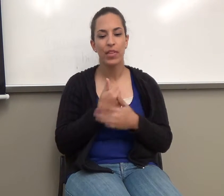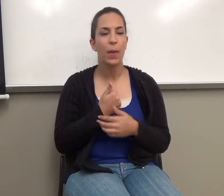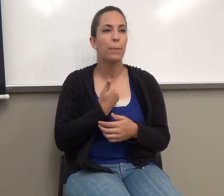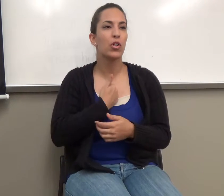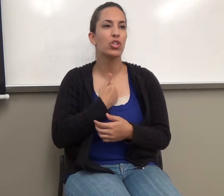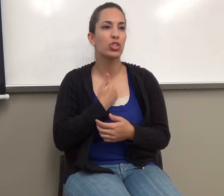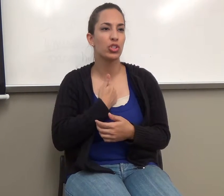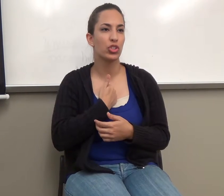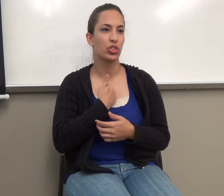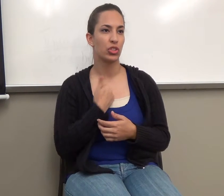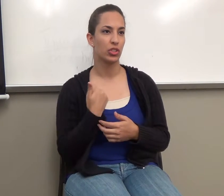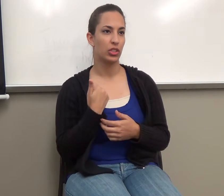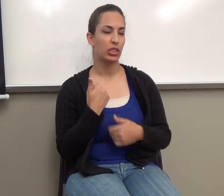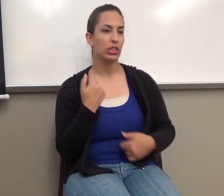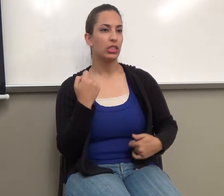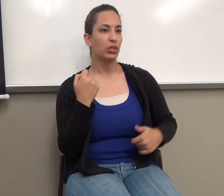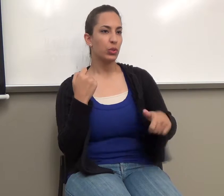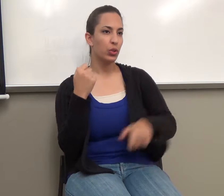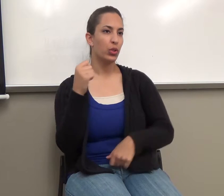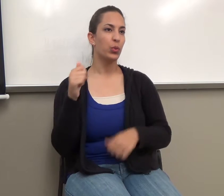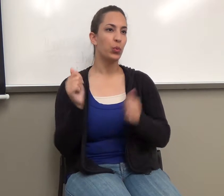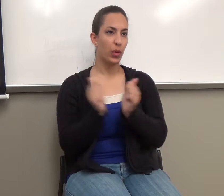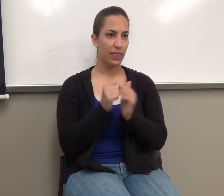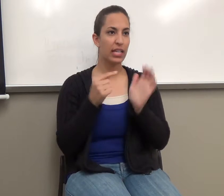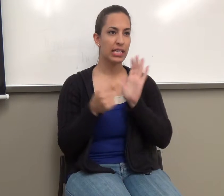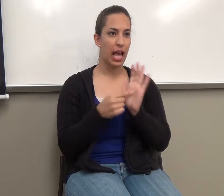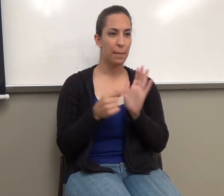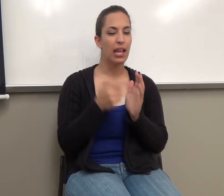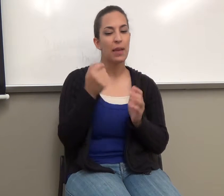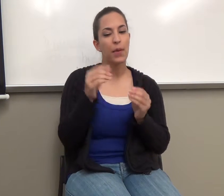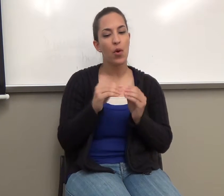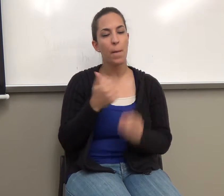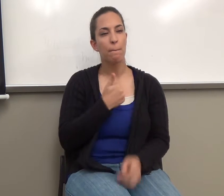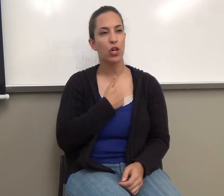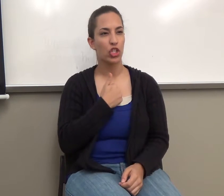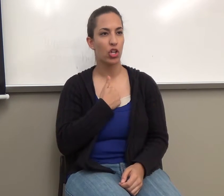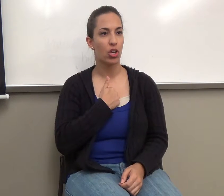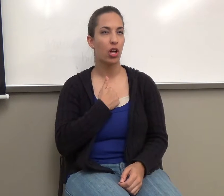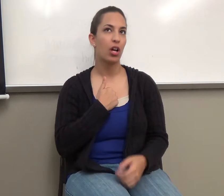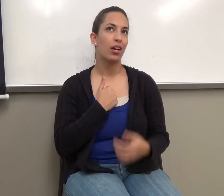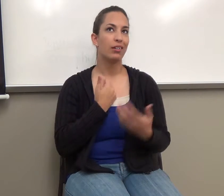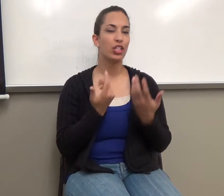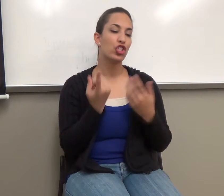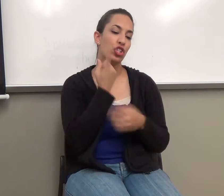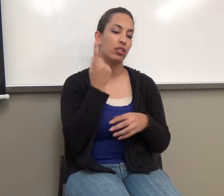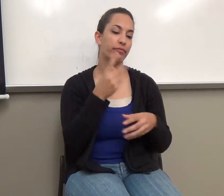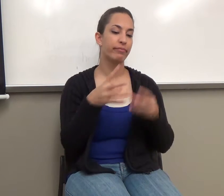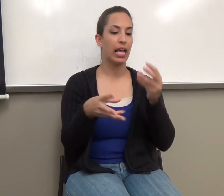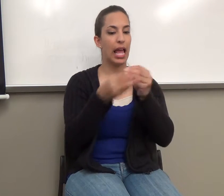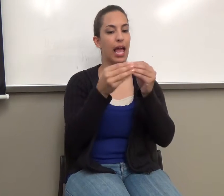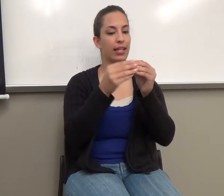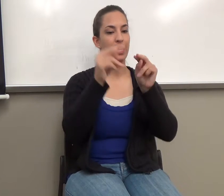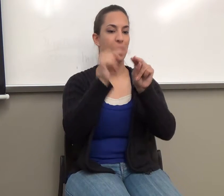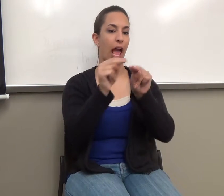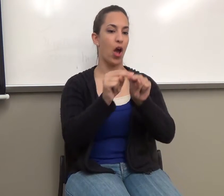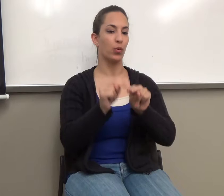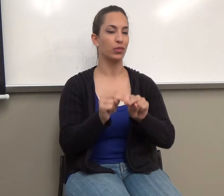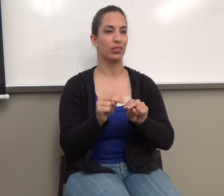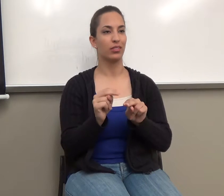examples. And rather than just list some other nouns here, okay, what you